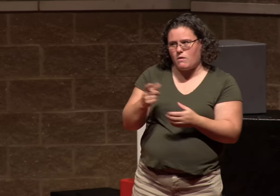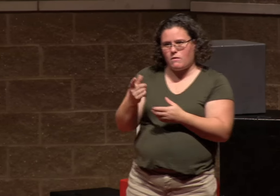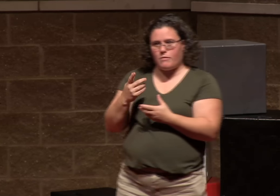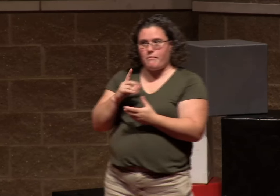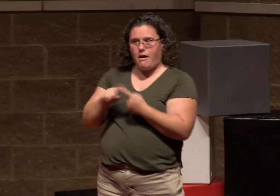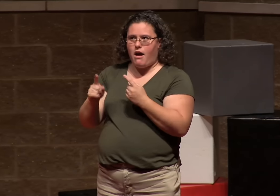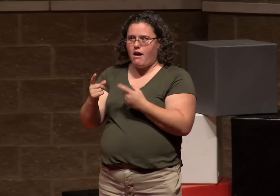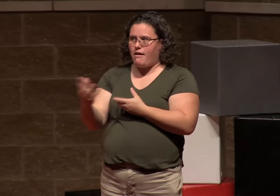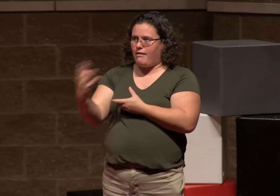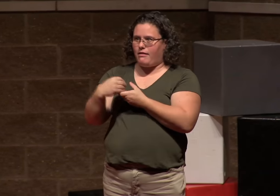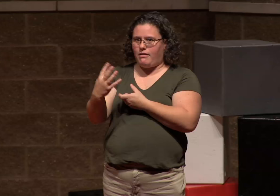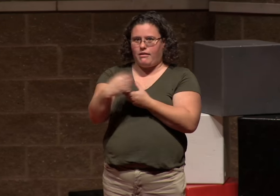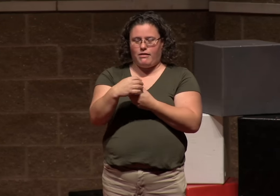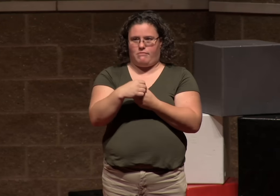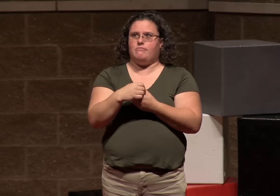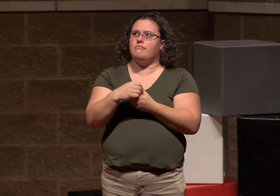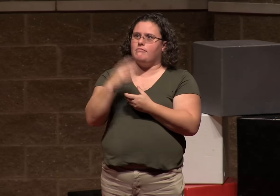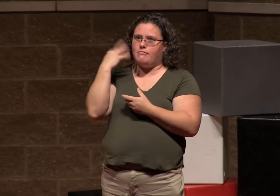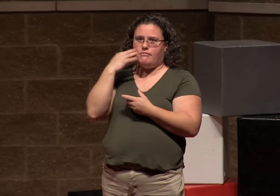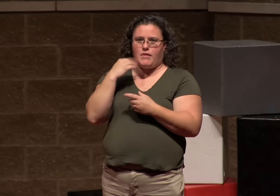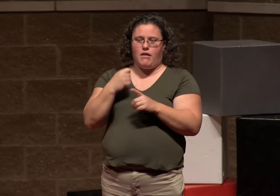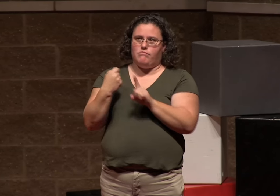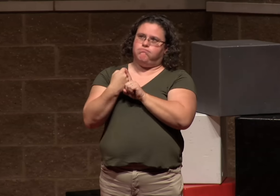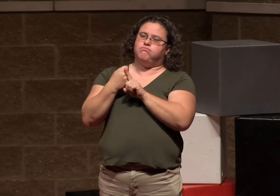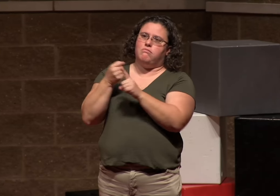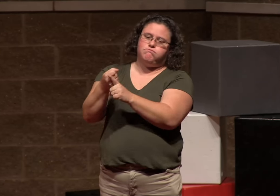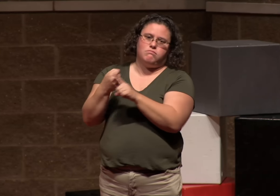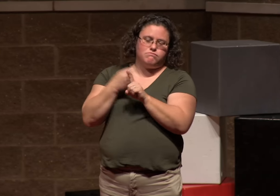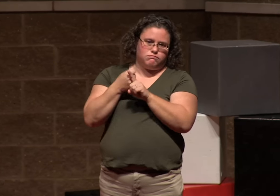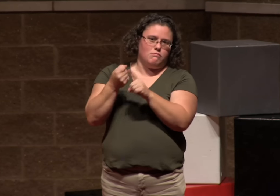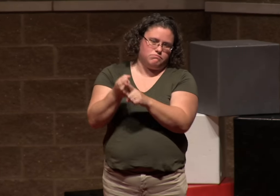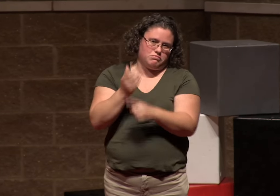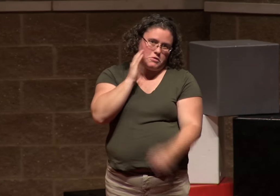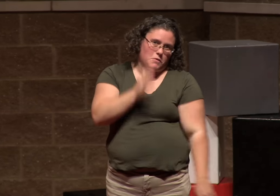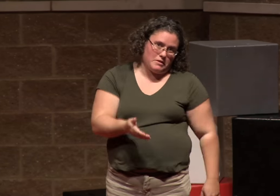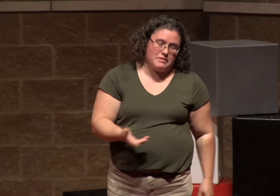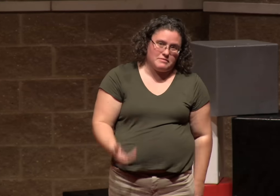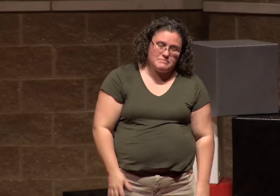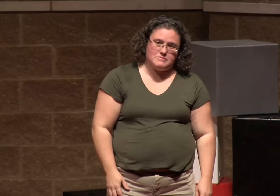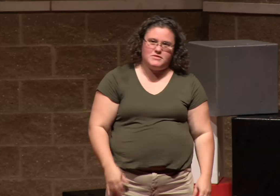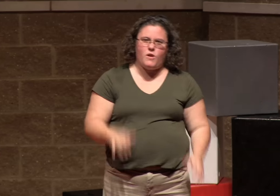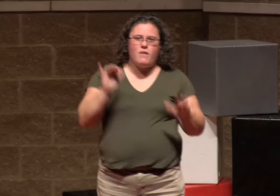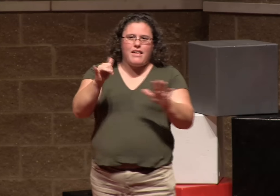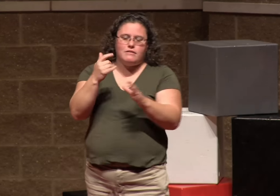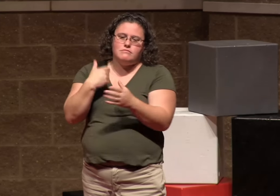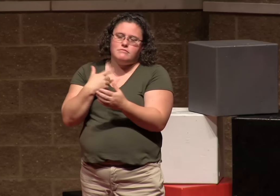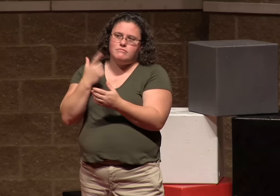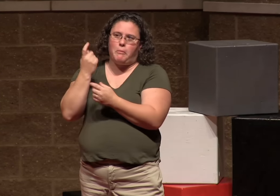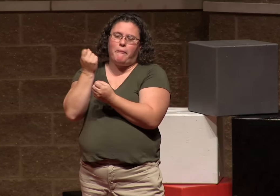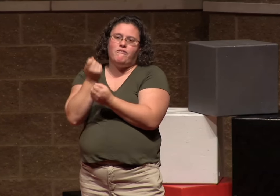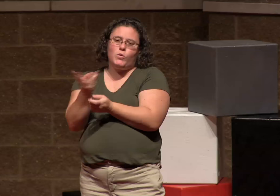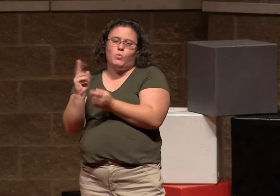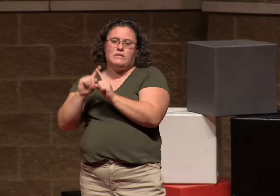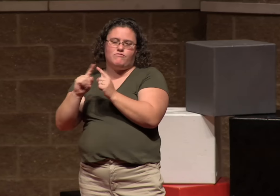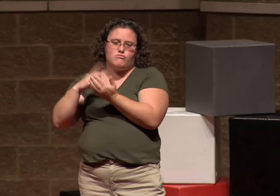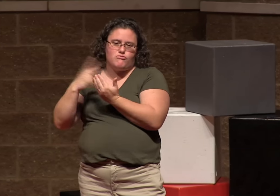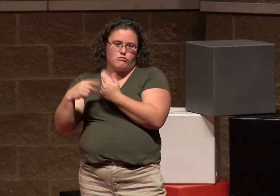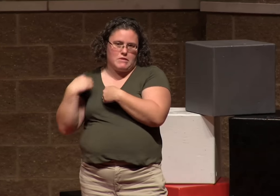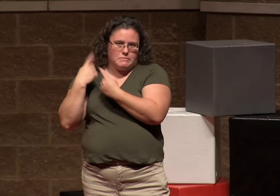I have this experience, and it has impacted me, and different